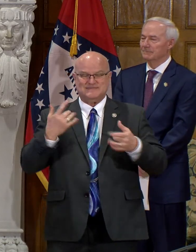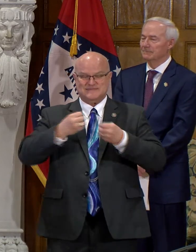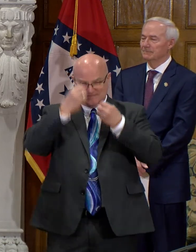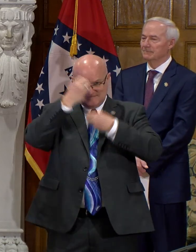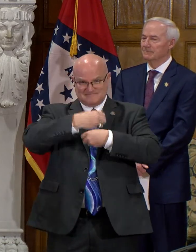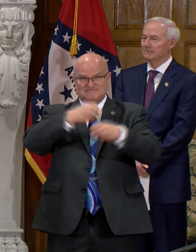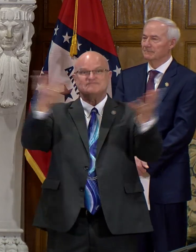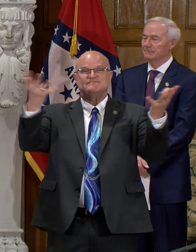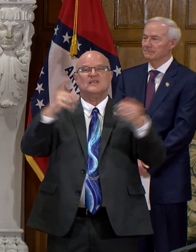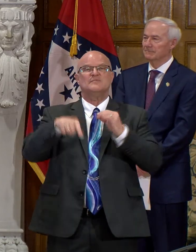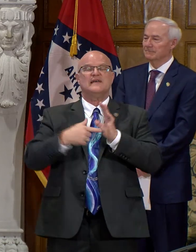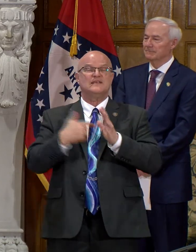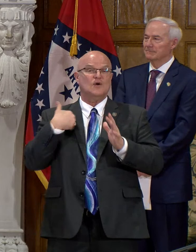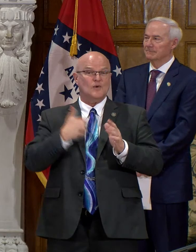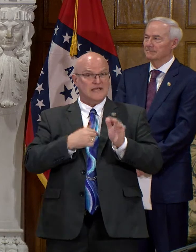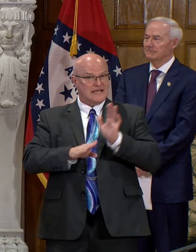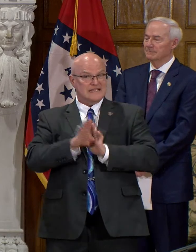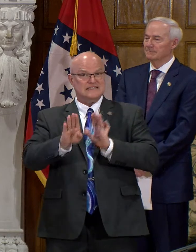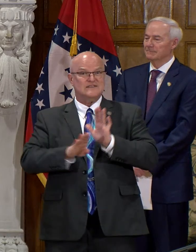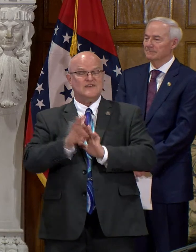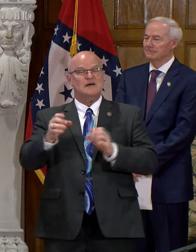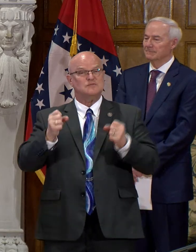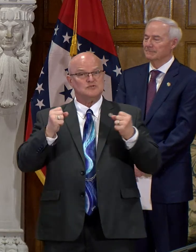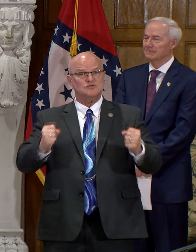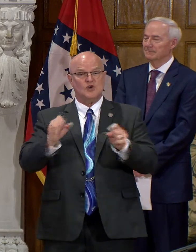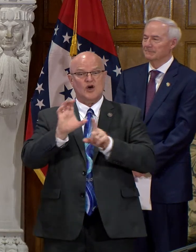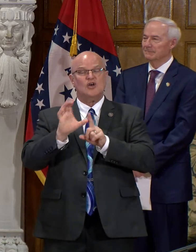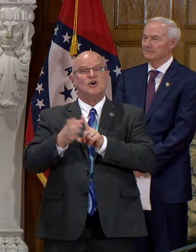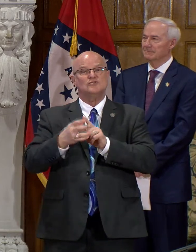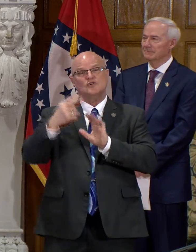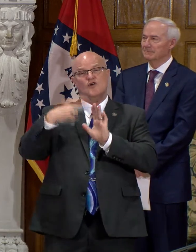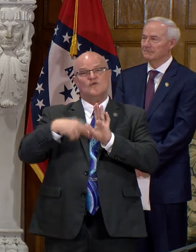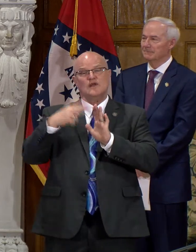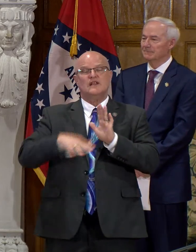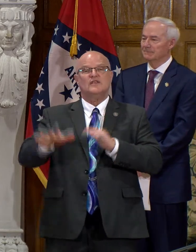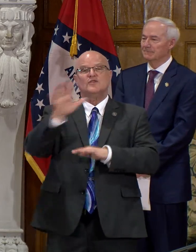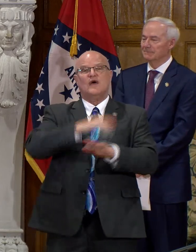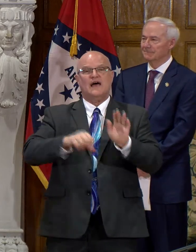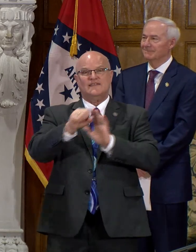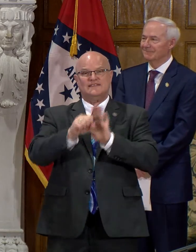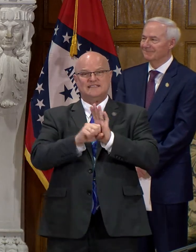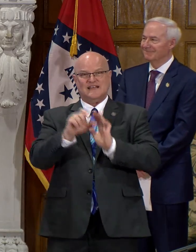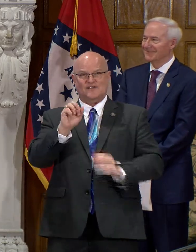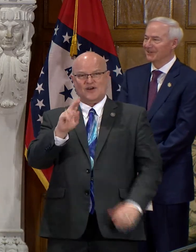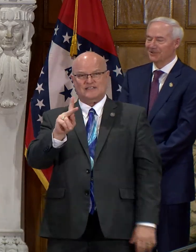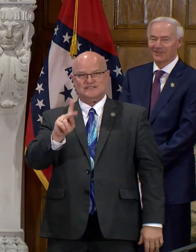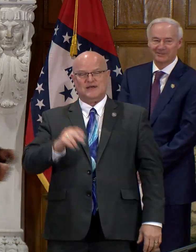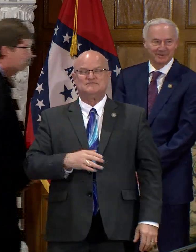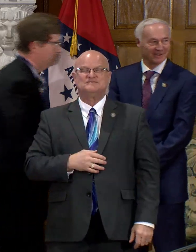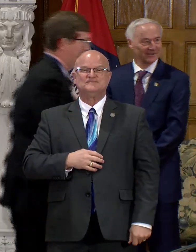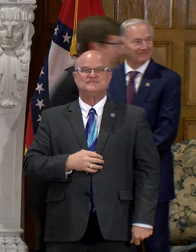spread the word about this so that we can develop a strong culture of reading throughout the state of Arkansas.